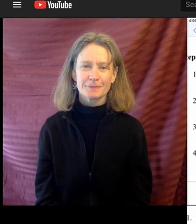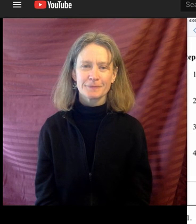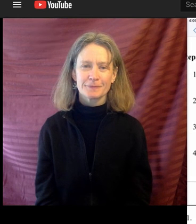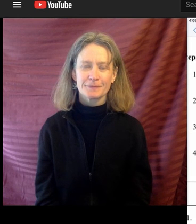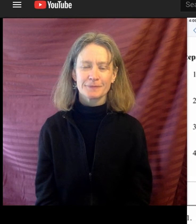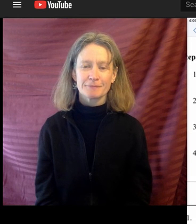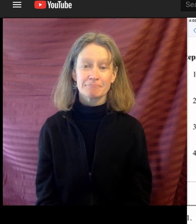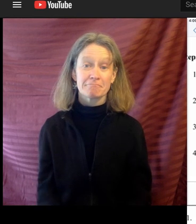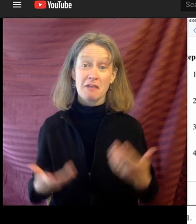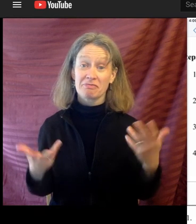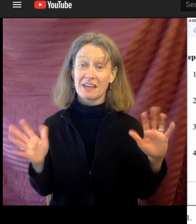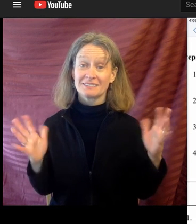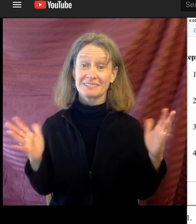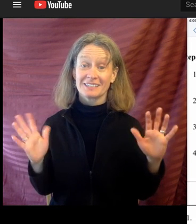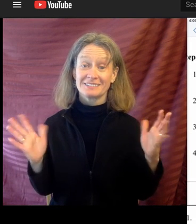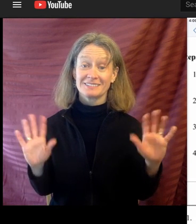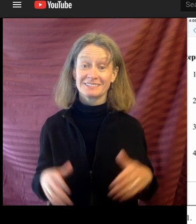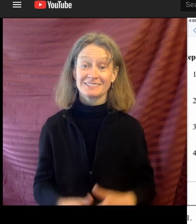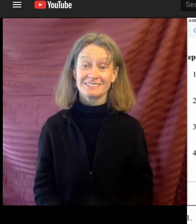And that's it.